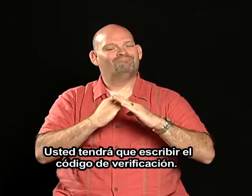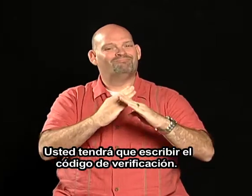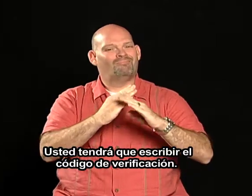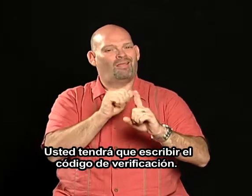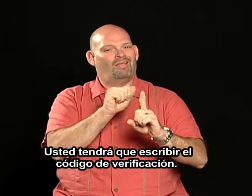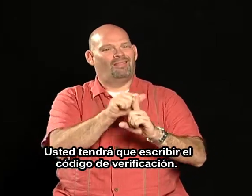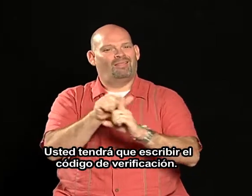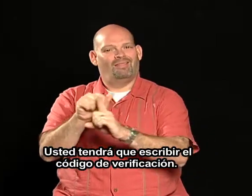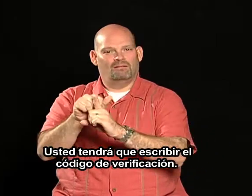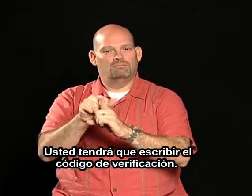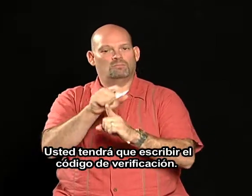the verification code.